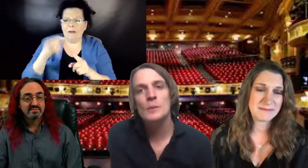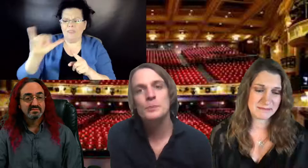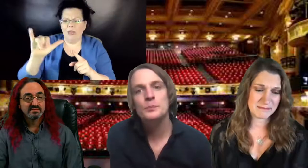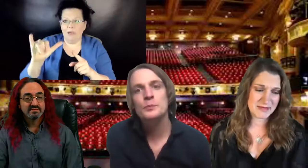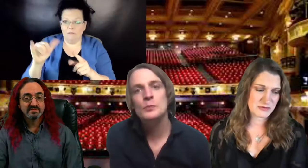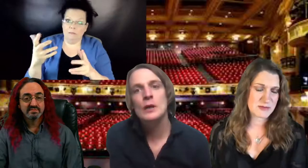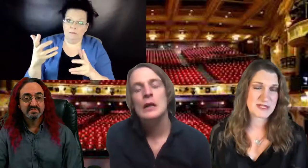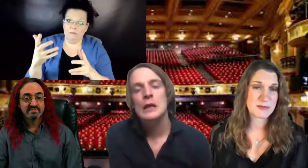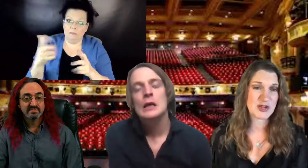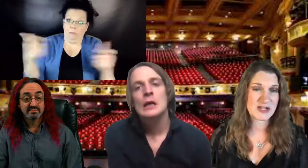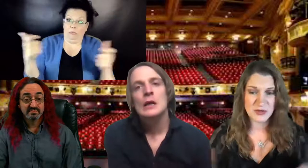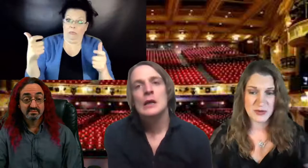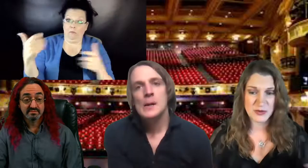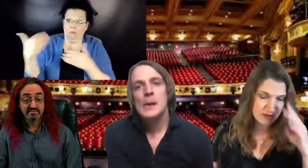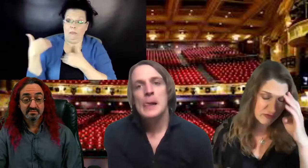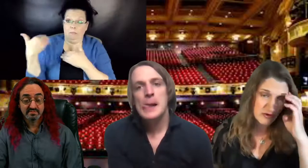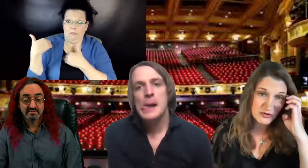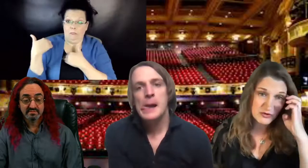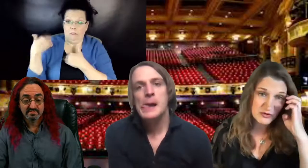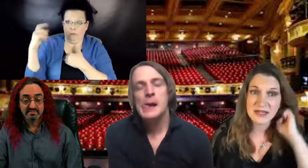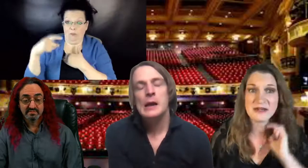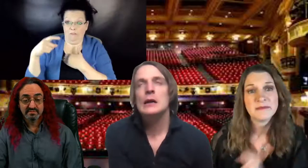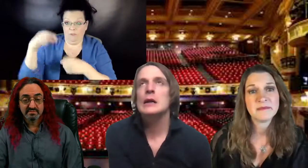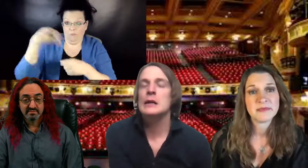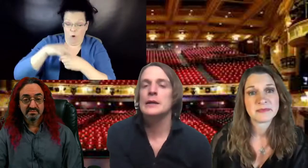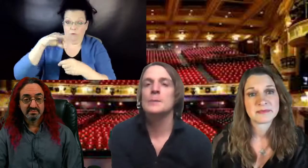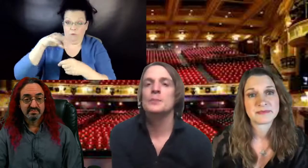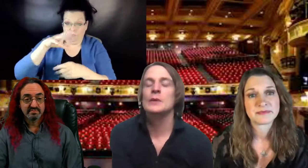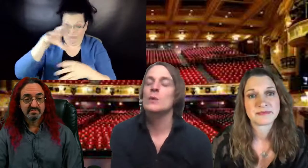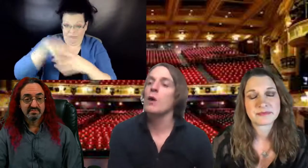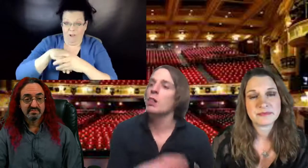a pretty big responsibility because you have to be voted in.